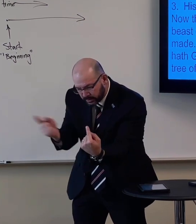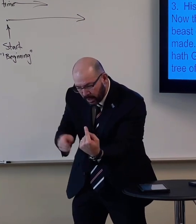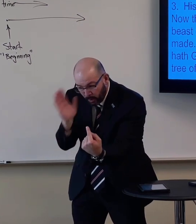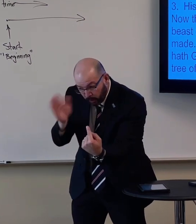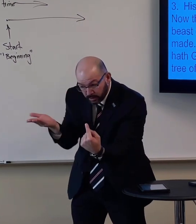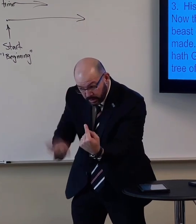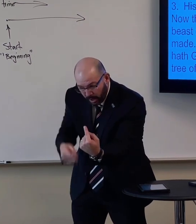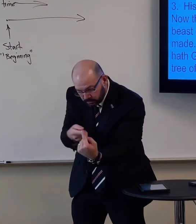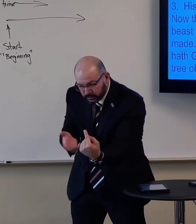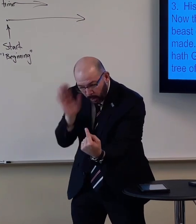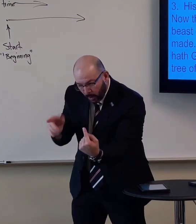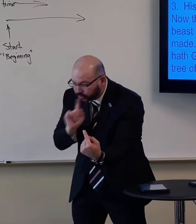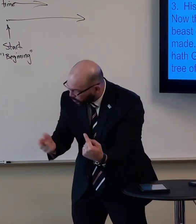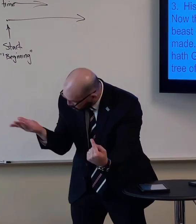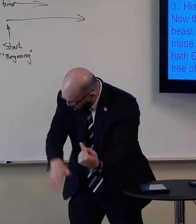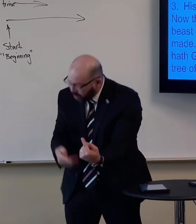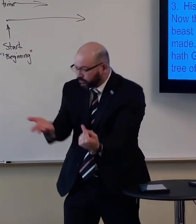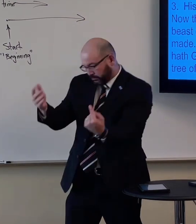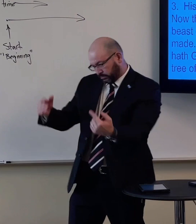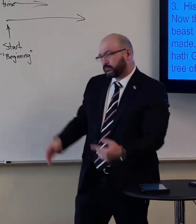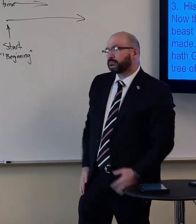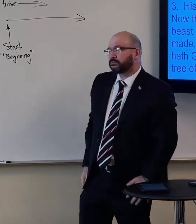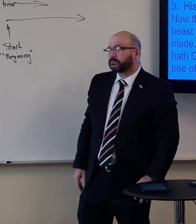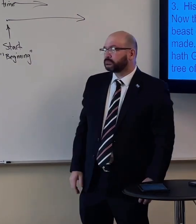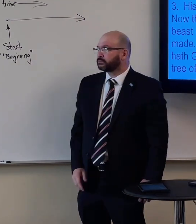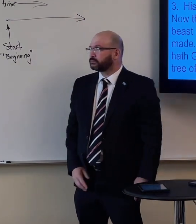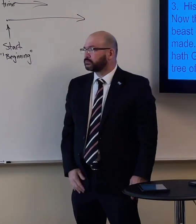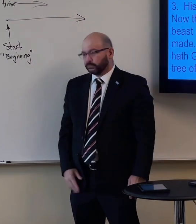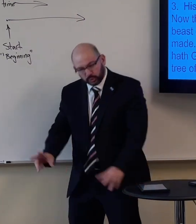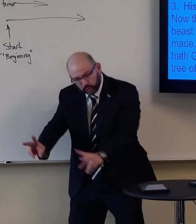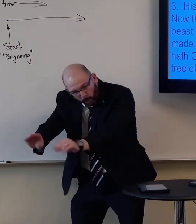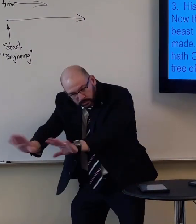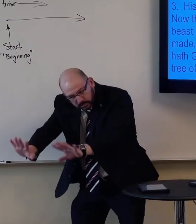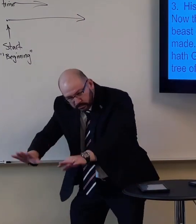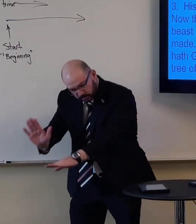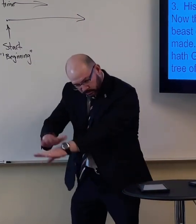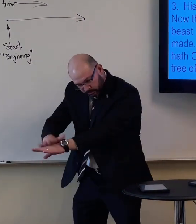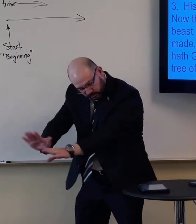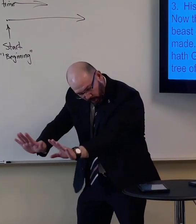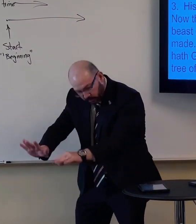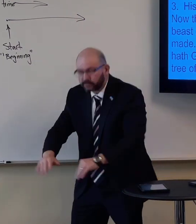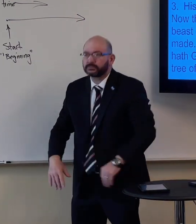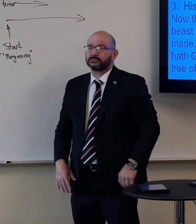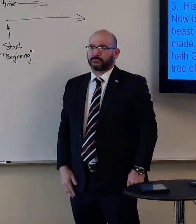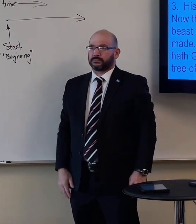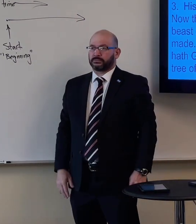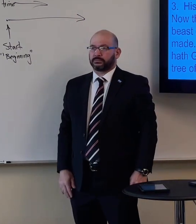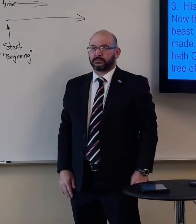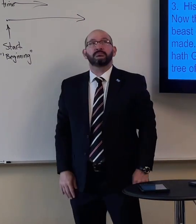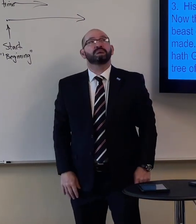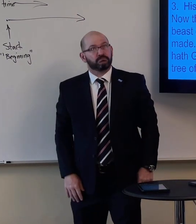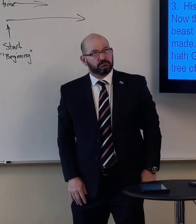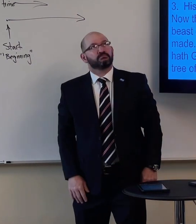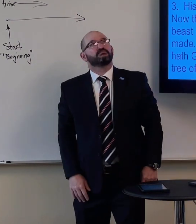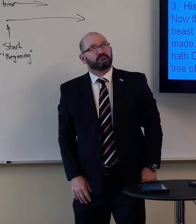And the day you eat the fruit of it, you're going to die. So, you got all this other stuff, everything else.